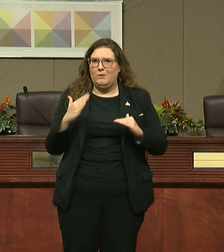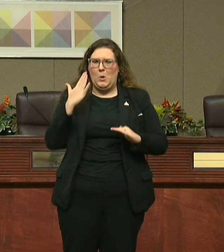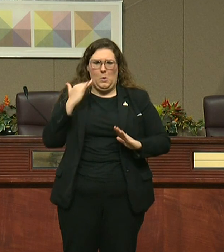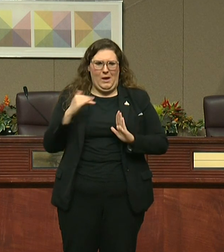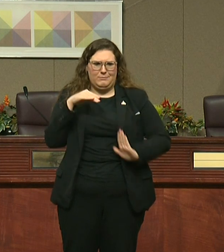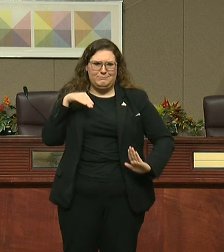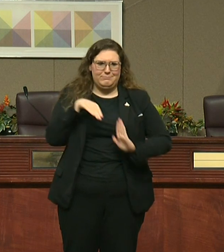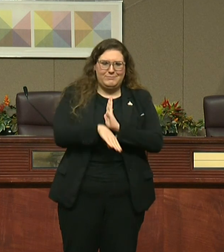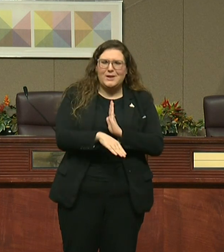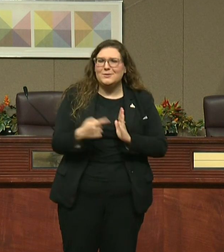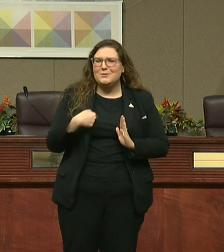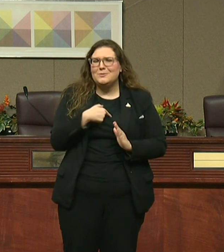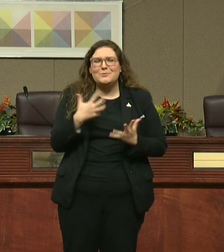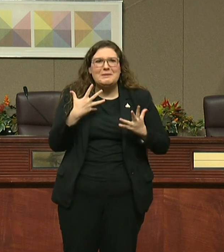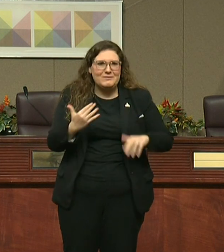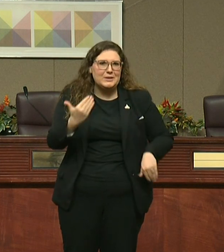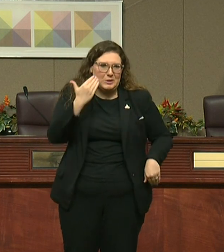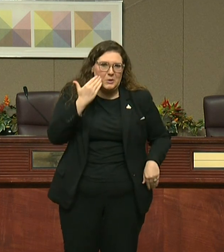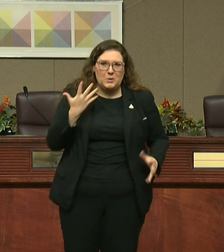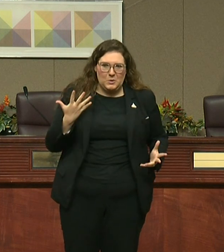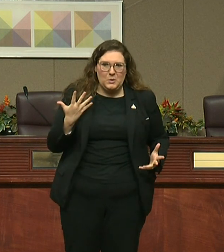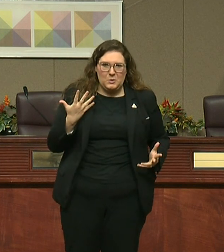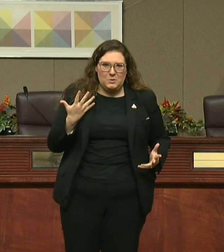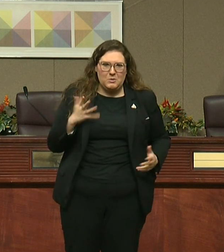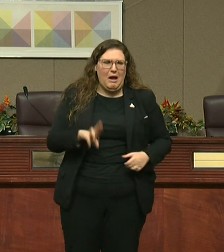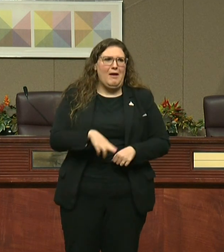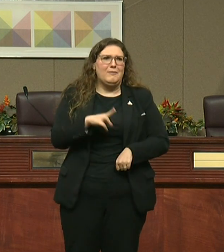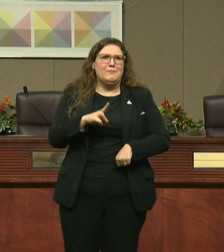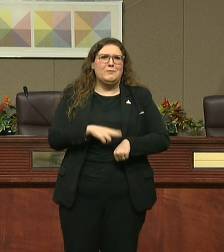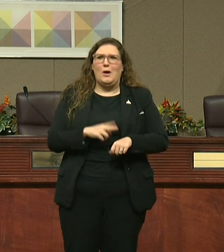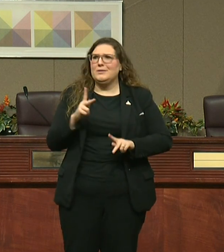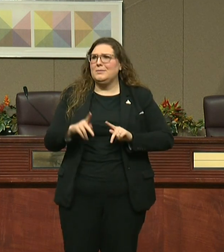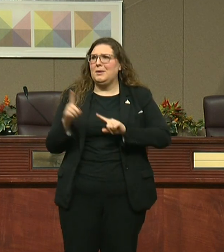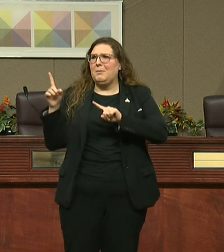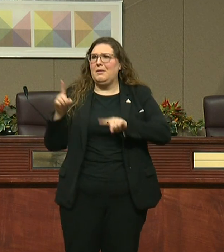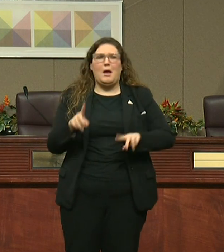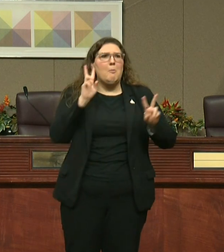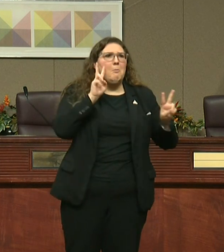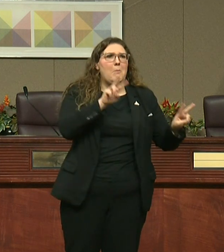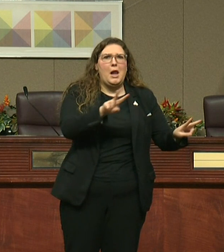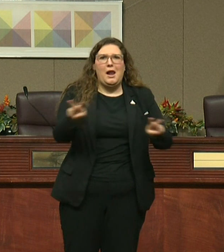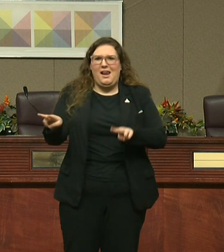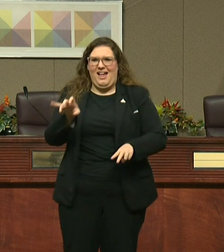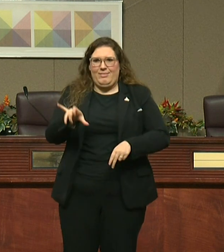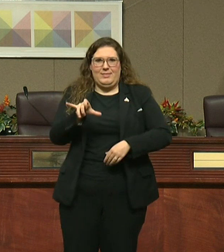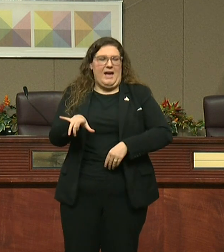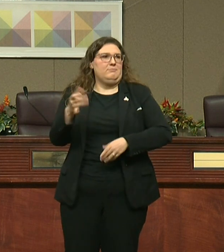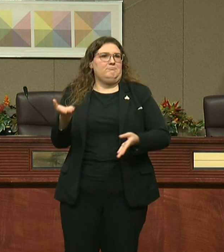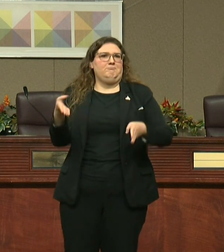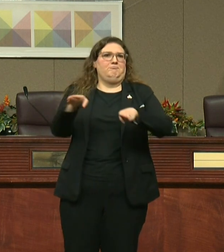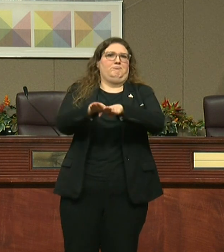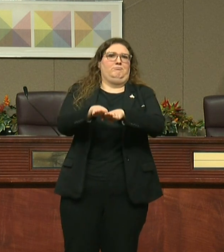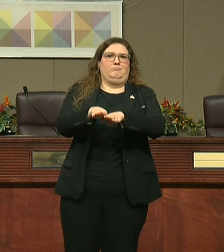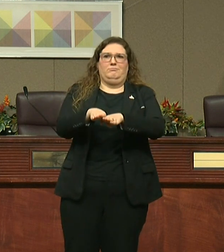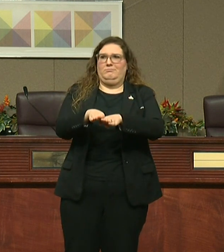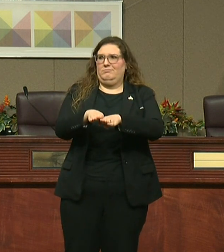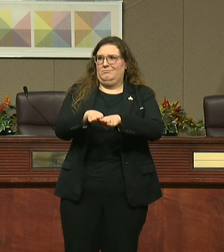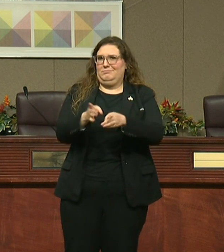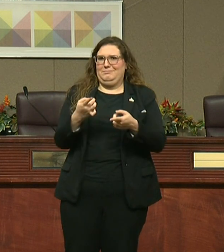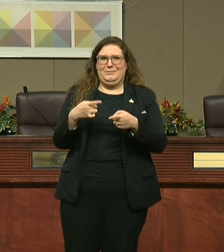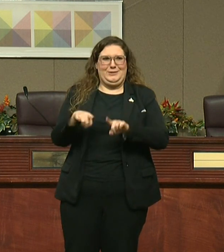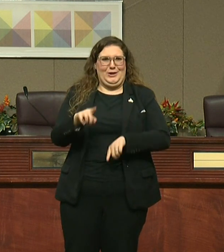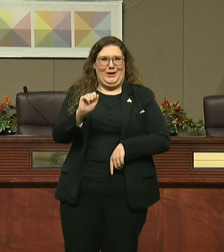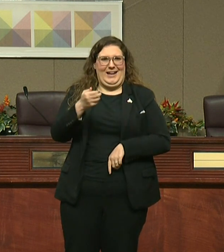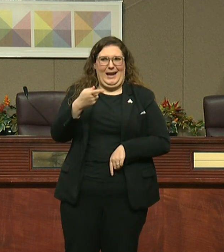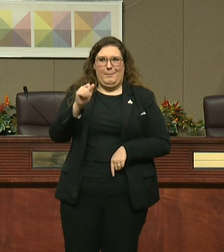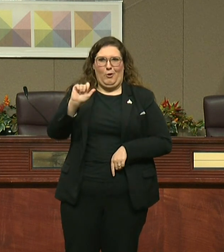unexpected. The economy, especially the tourism sector, was basically shut down for the month of April. And for the same